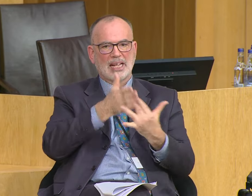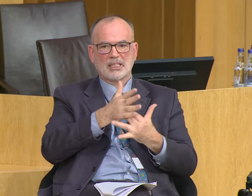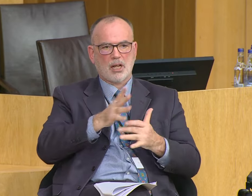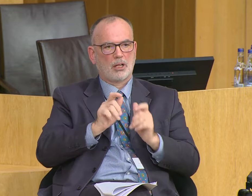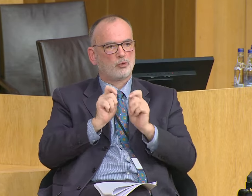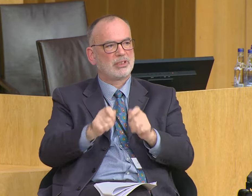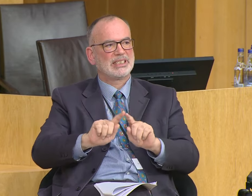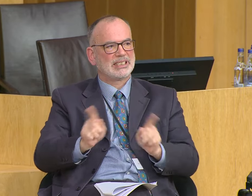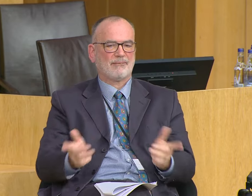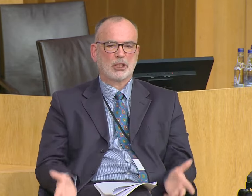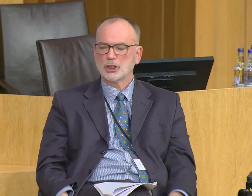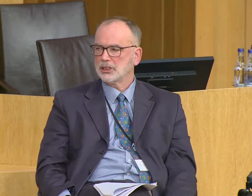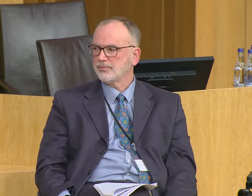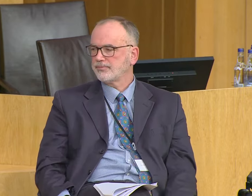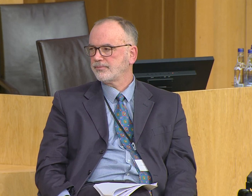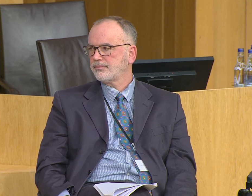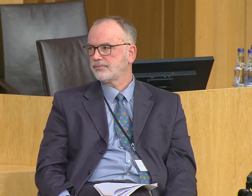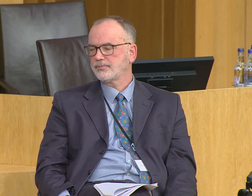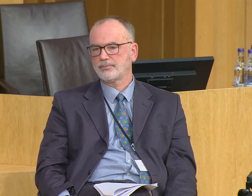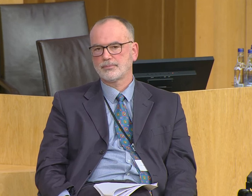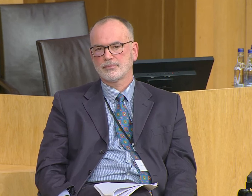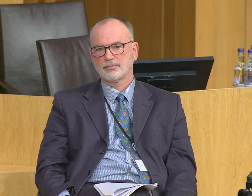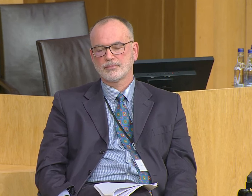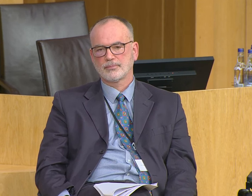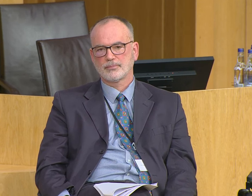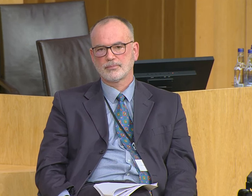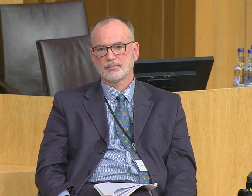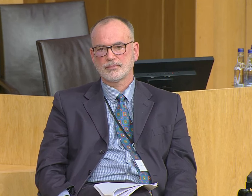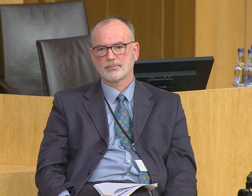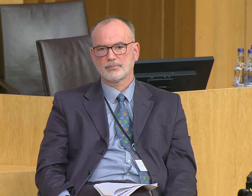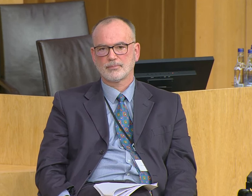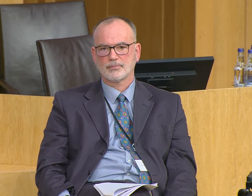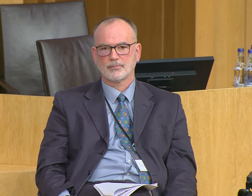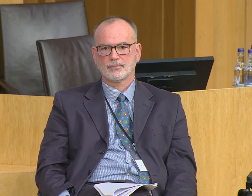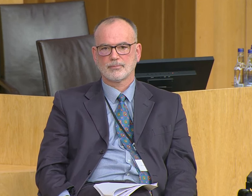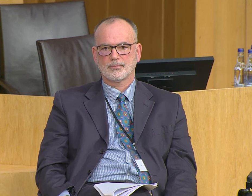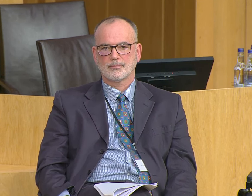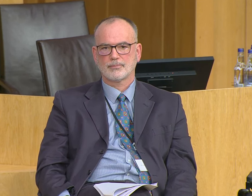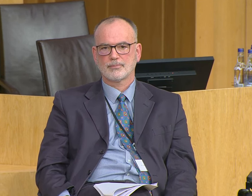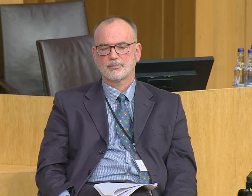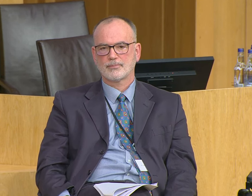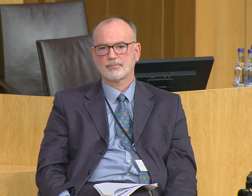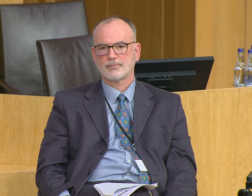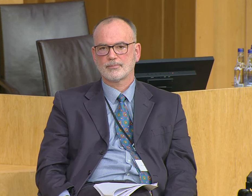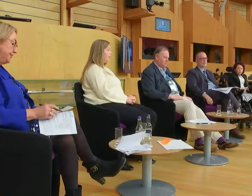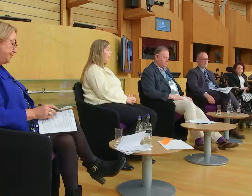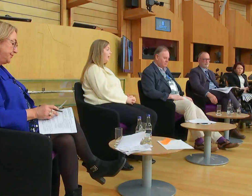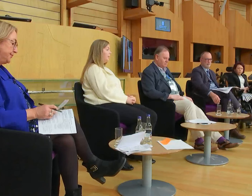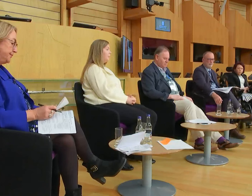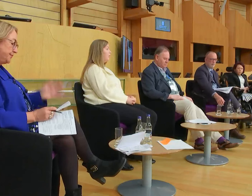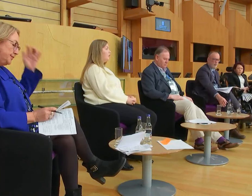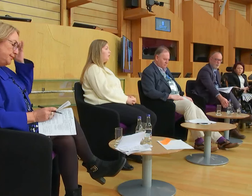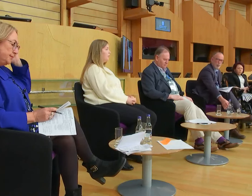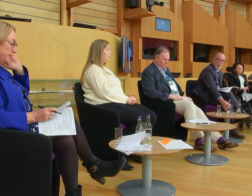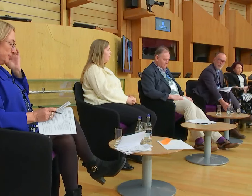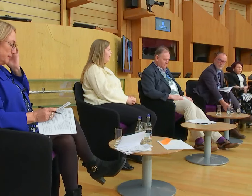of us want. Have that full accessibility going forward. Thank you, John. And Gillian. Thanks, Deputy Presiding Officer.